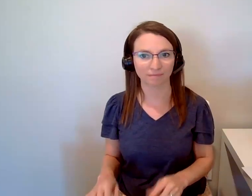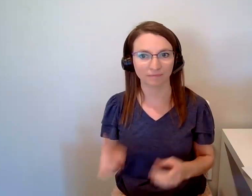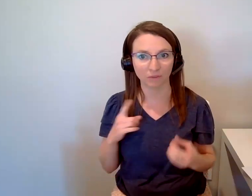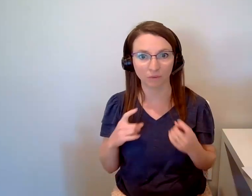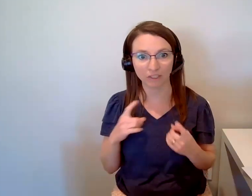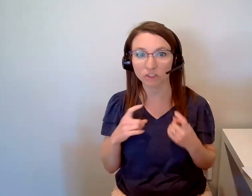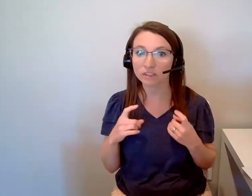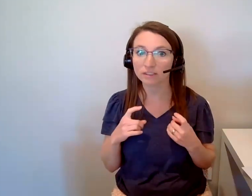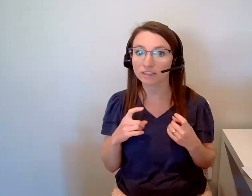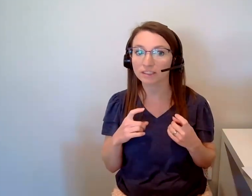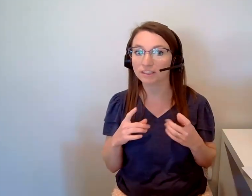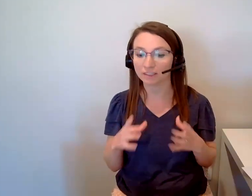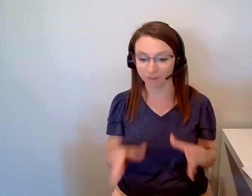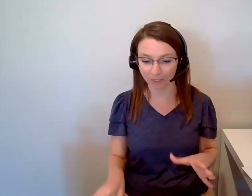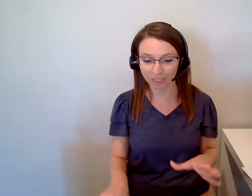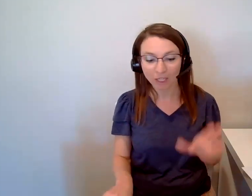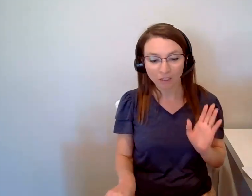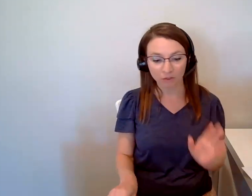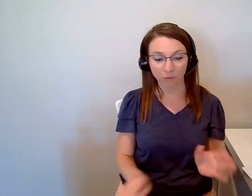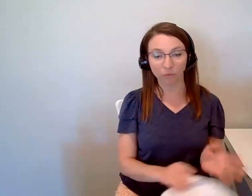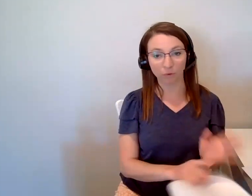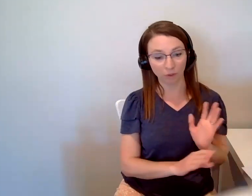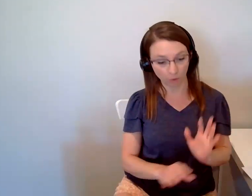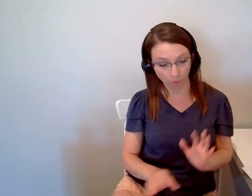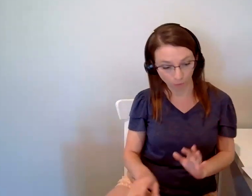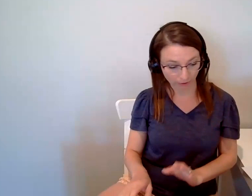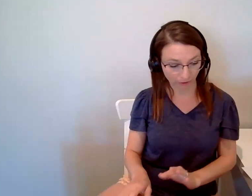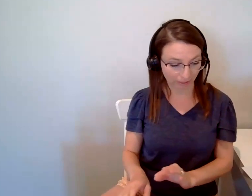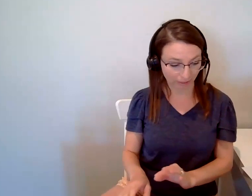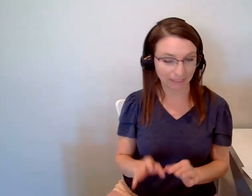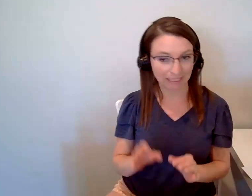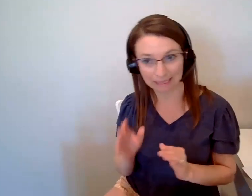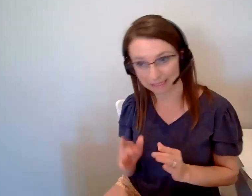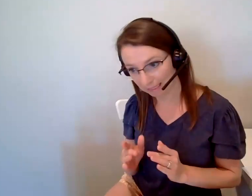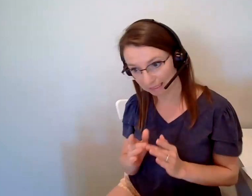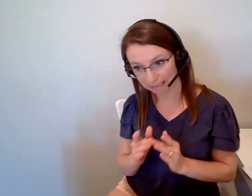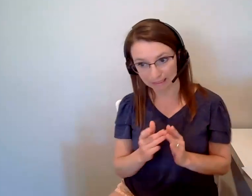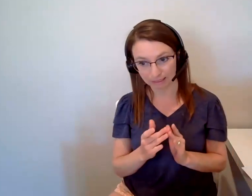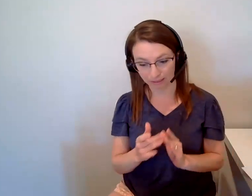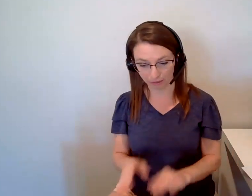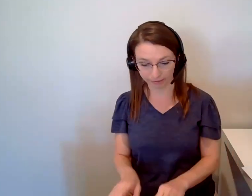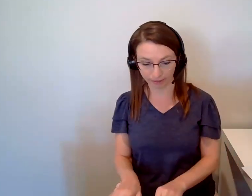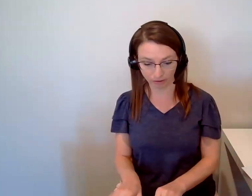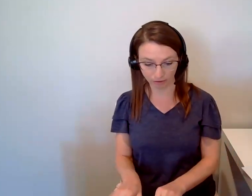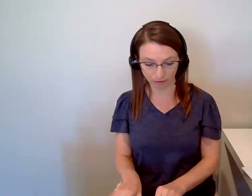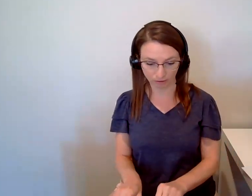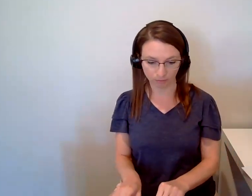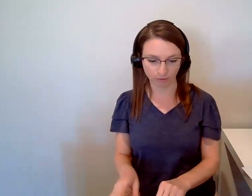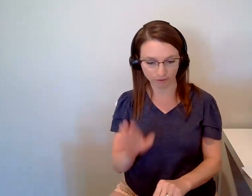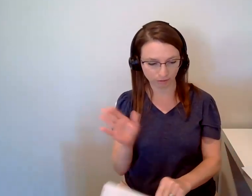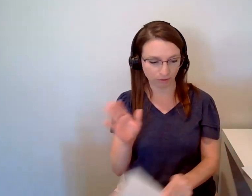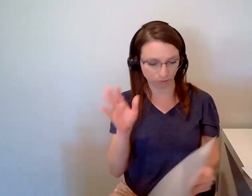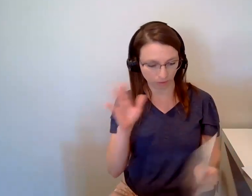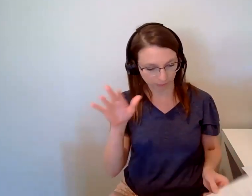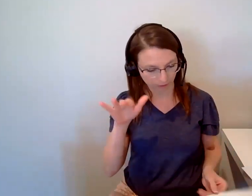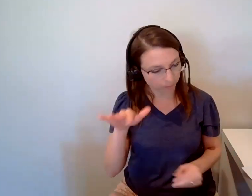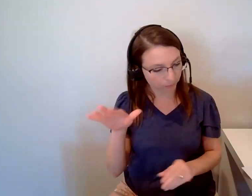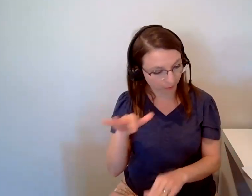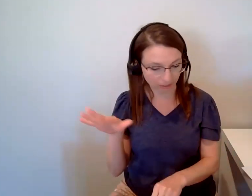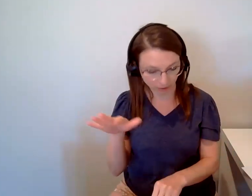No questions? Okay. So for the homework, there is a link on there. Well, there, you're supposed to practice your